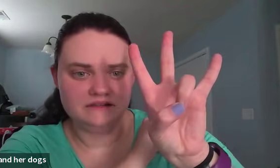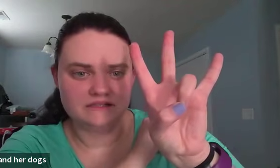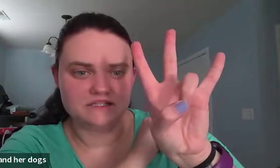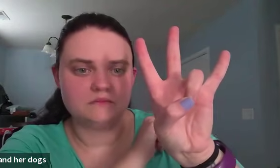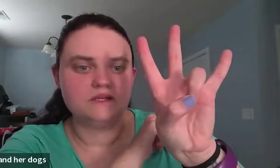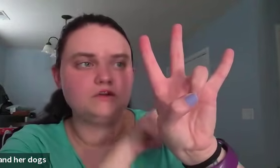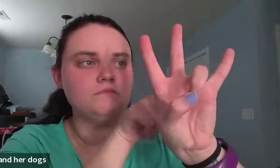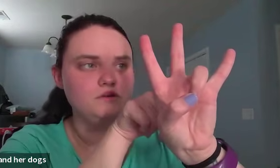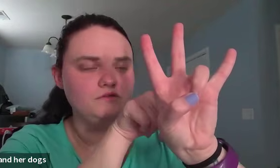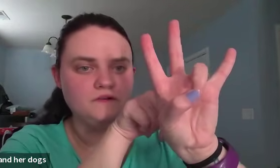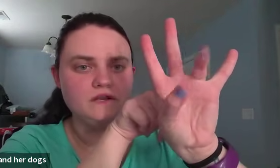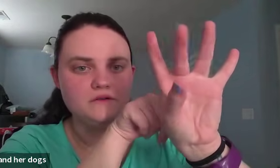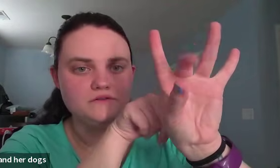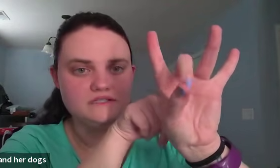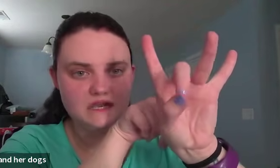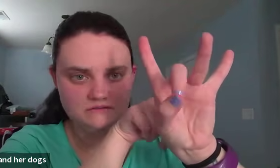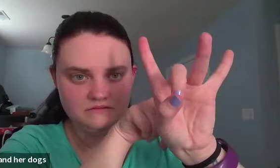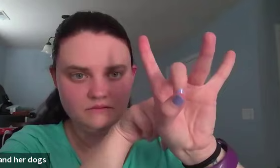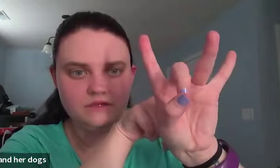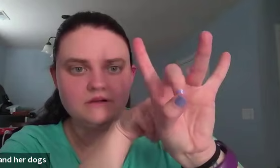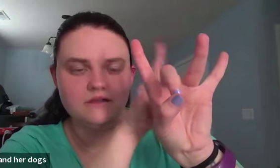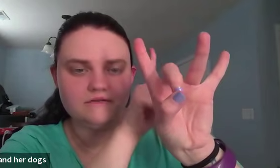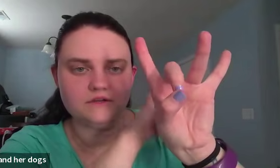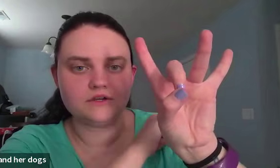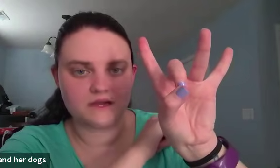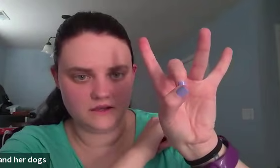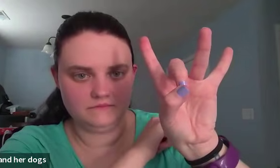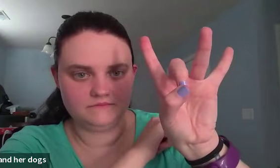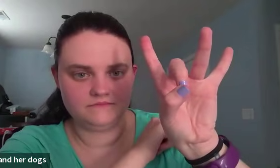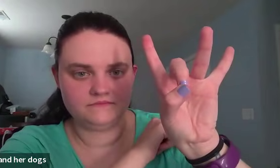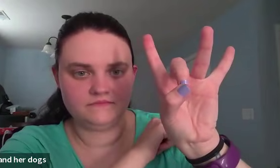Eight is going to be your middle finger now goes down while your other finger goes back up.